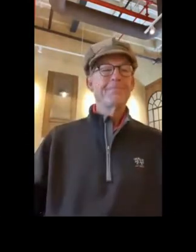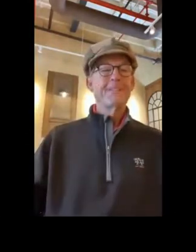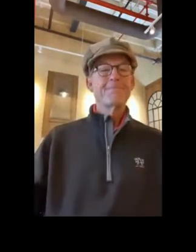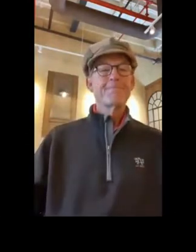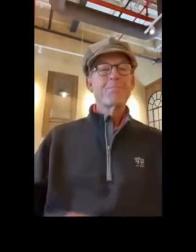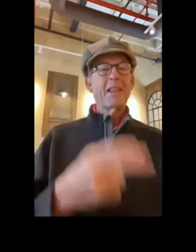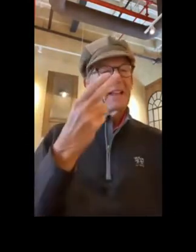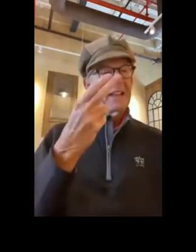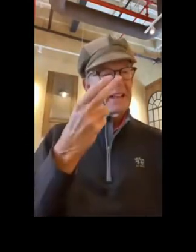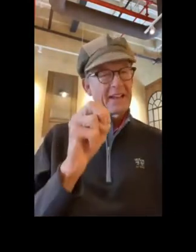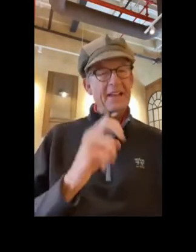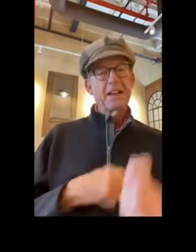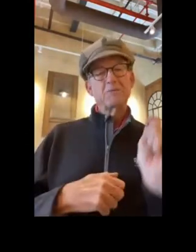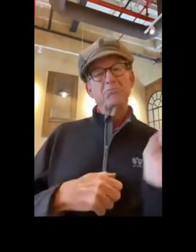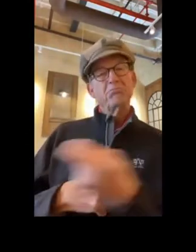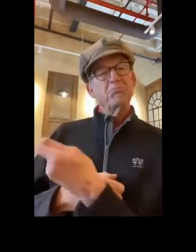you to Lynch.